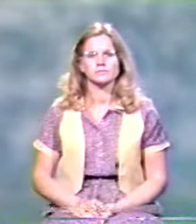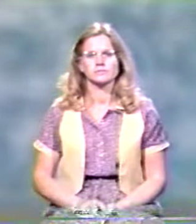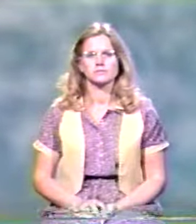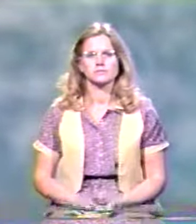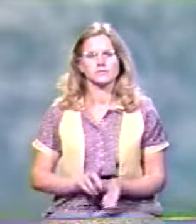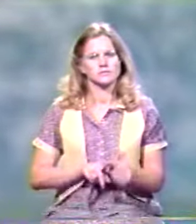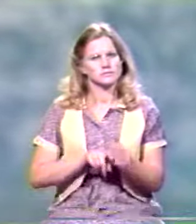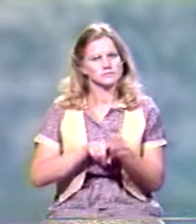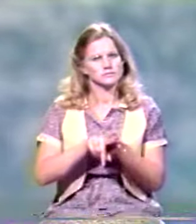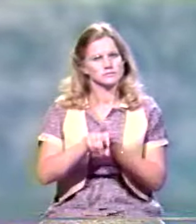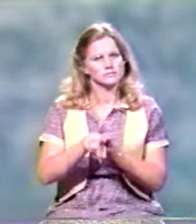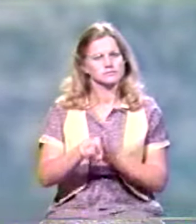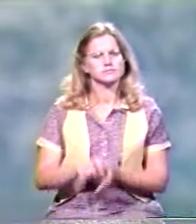Worm.